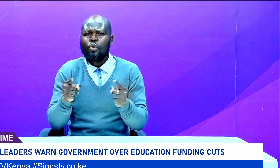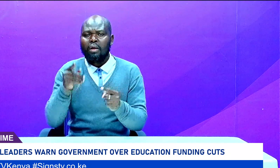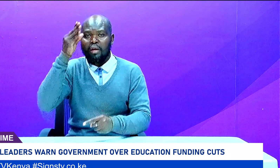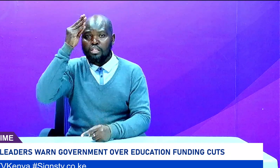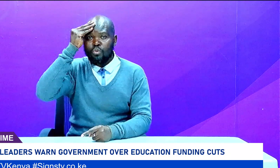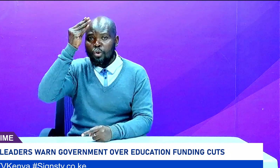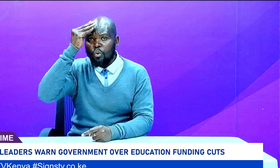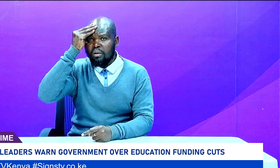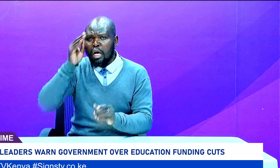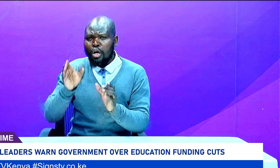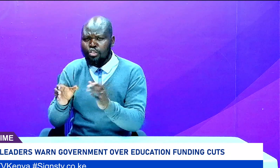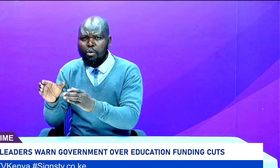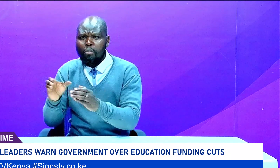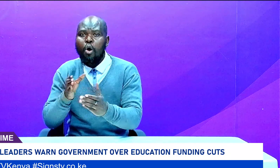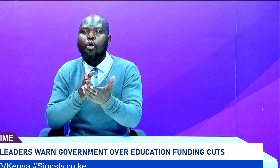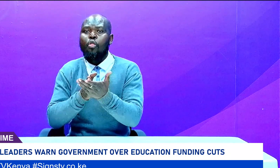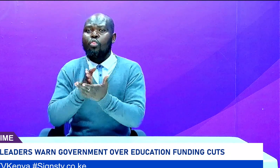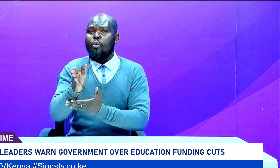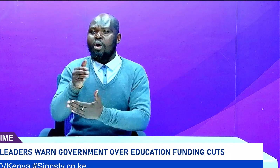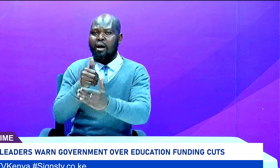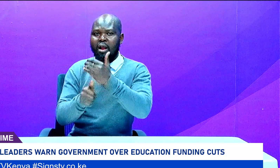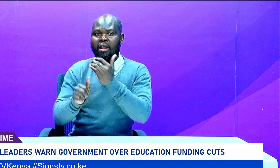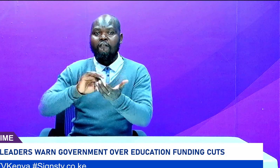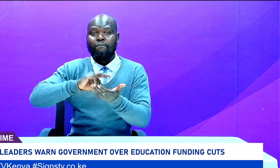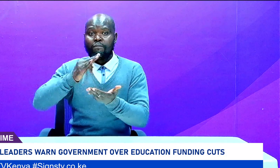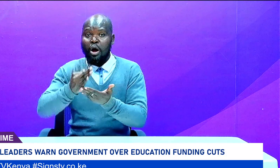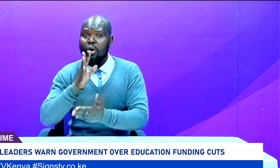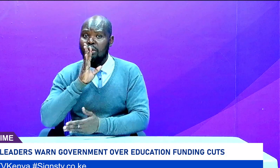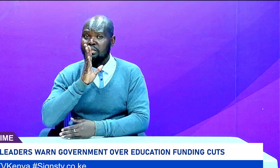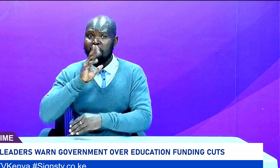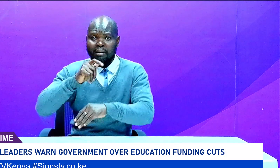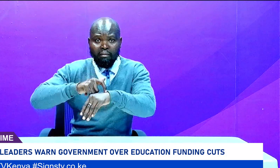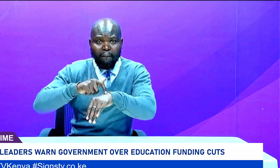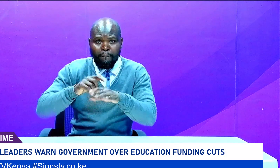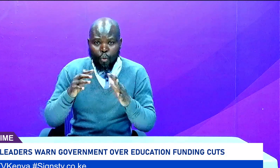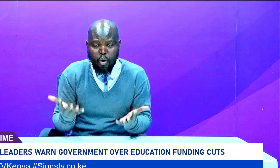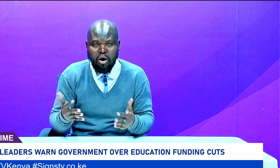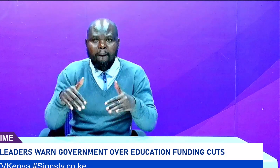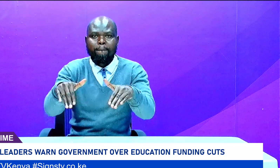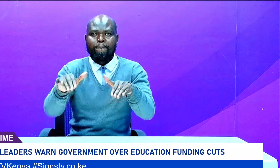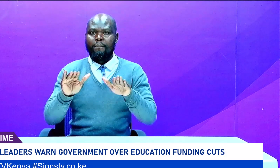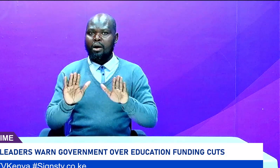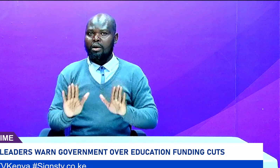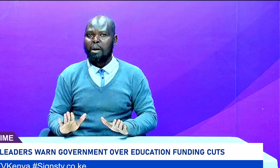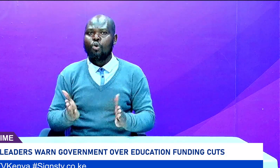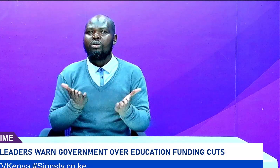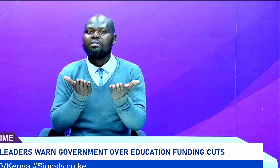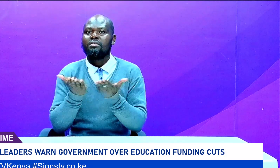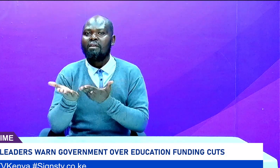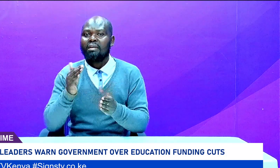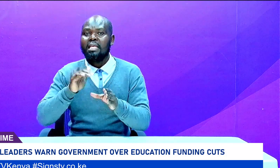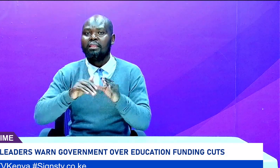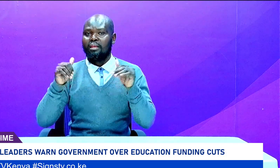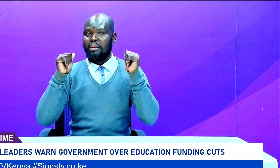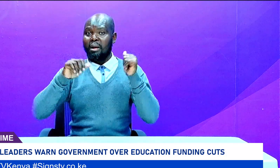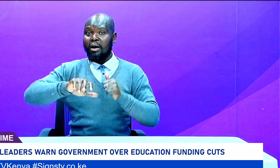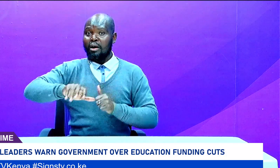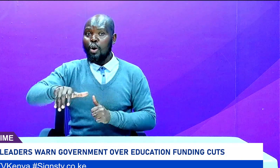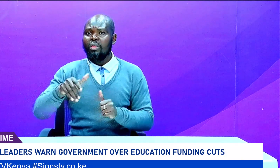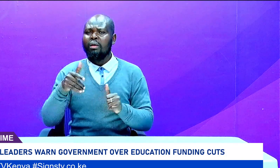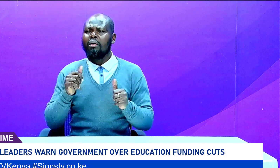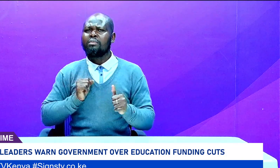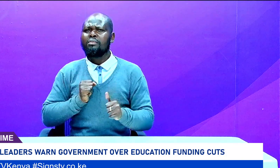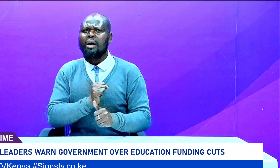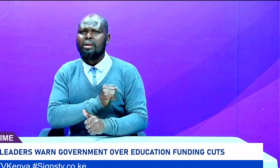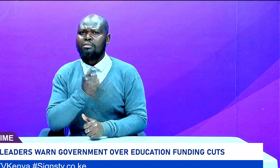termed as deliberate sabotage of the education sector through underfunding. Speaking during